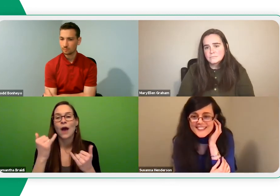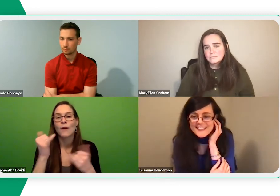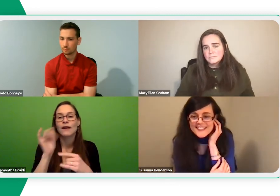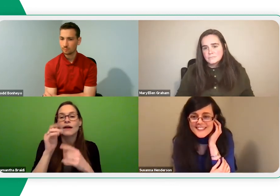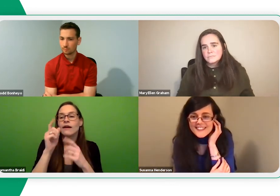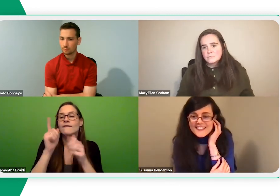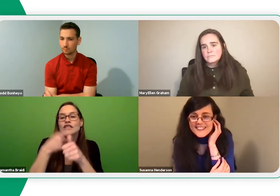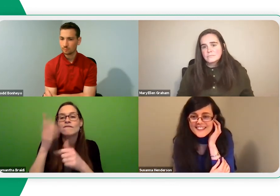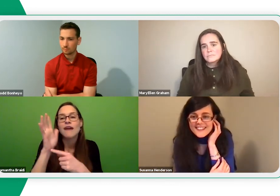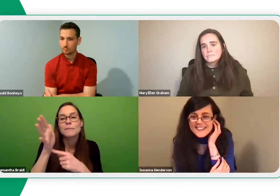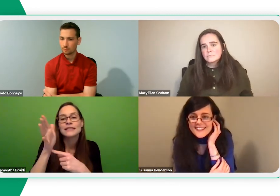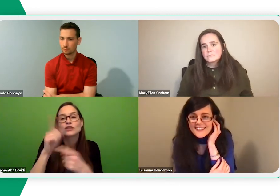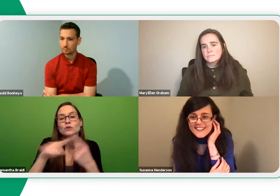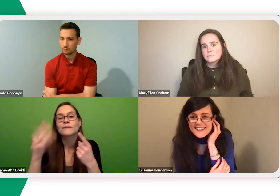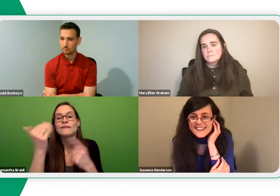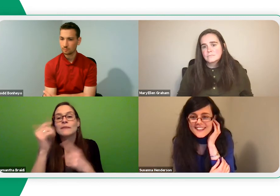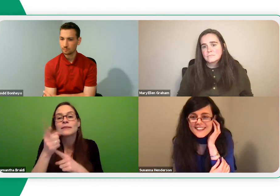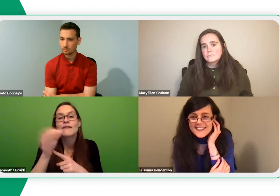can't.